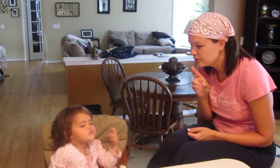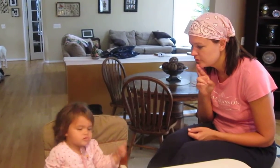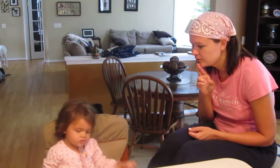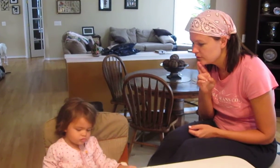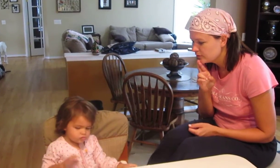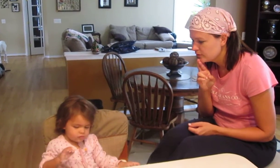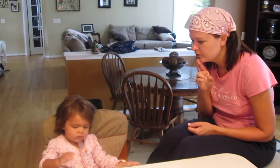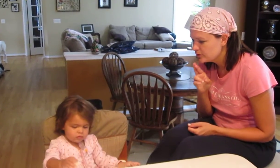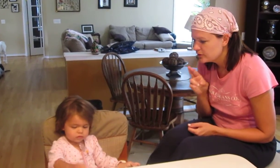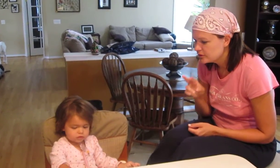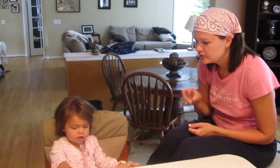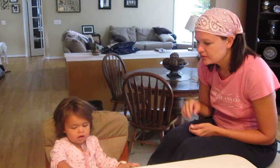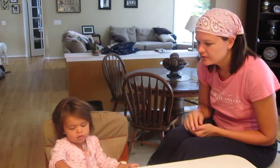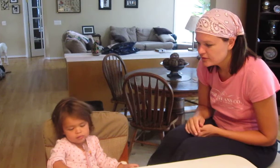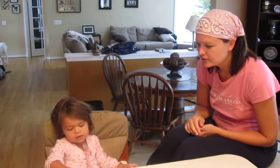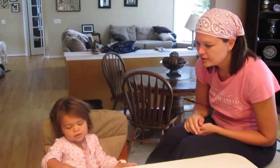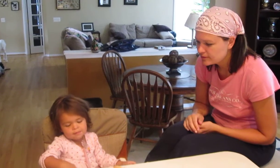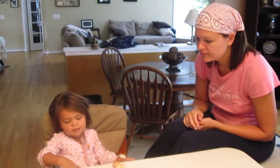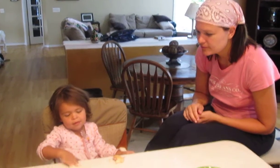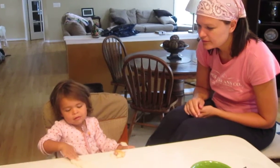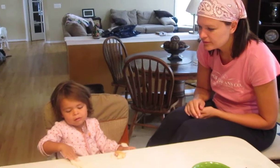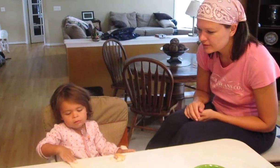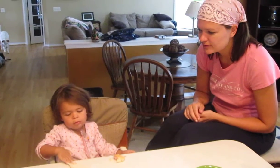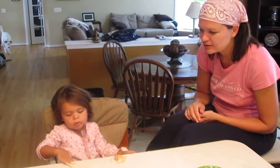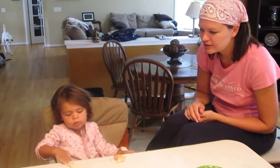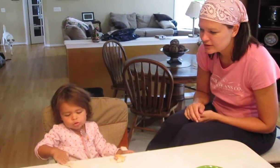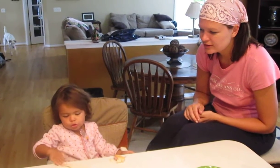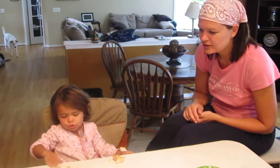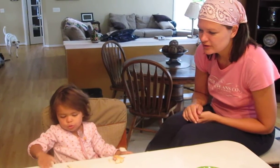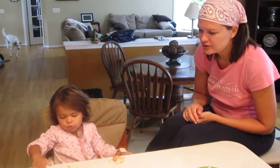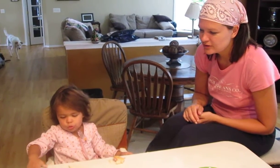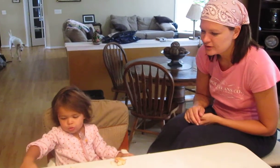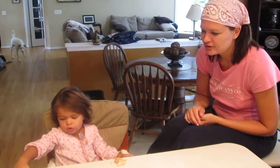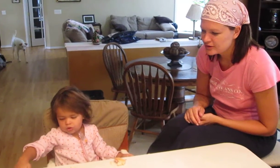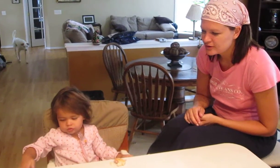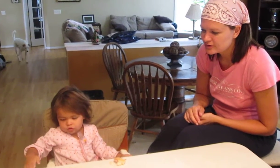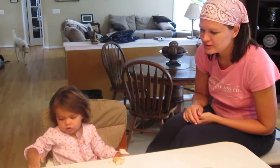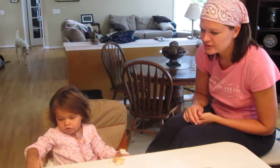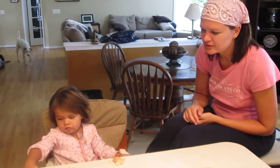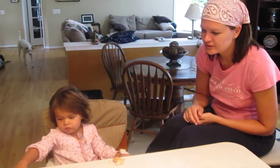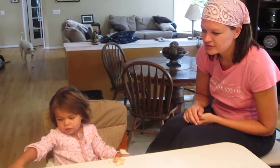you call it a rainbow? Do you call it a